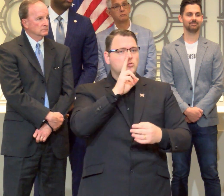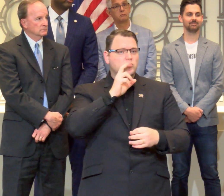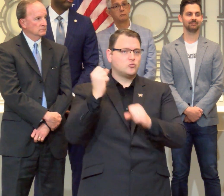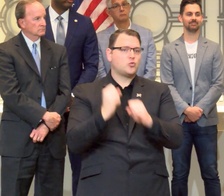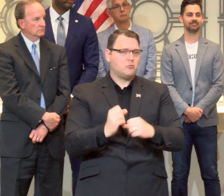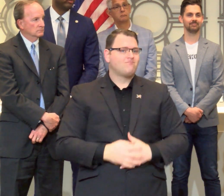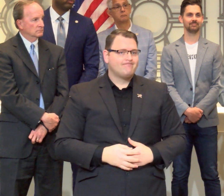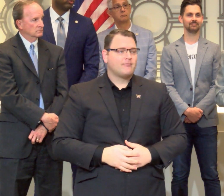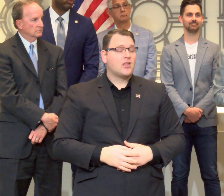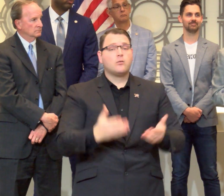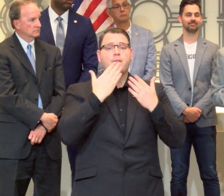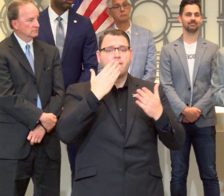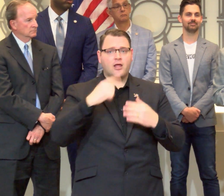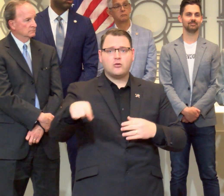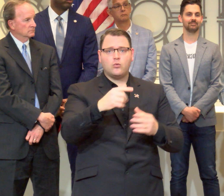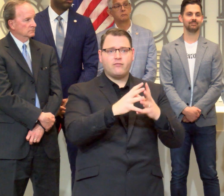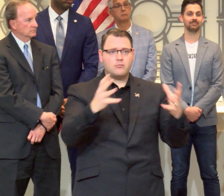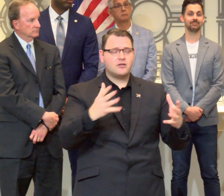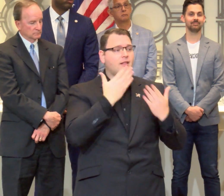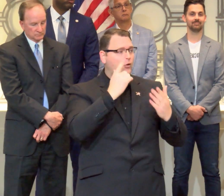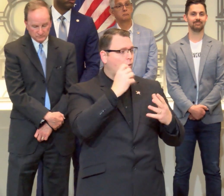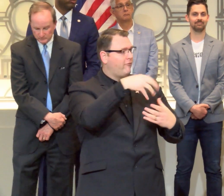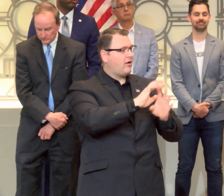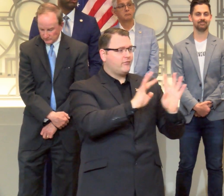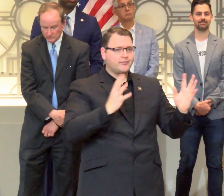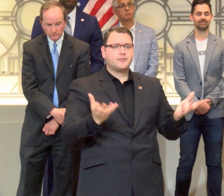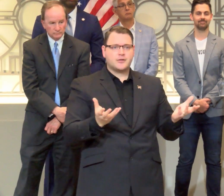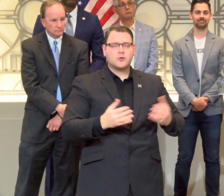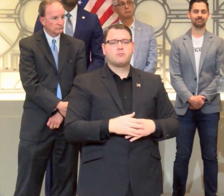Let me thank all the participants, and then we